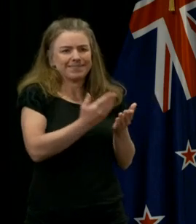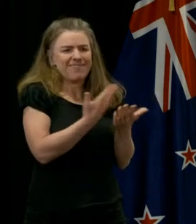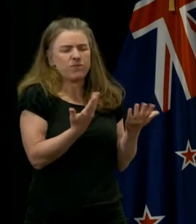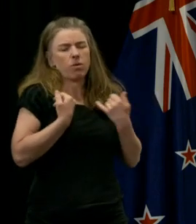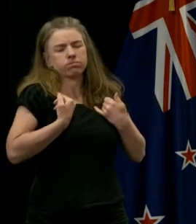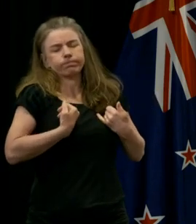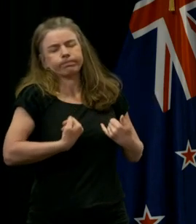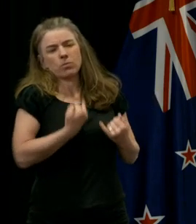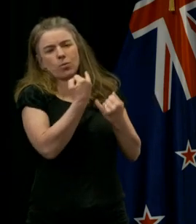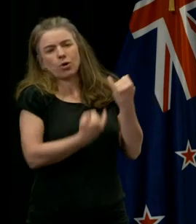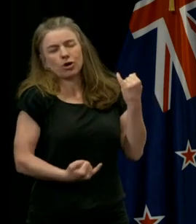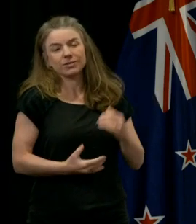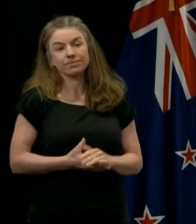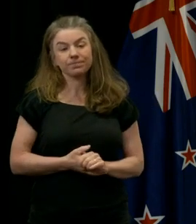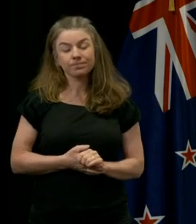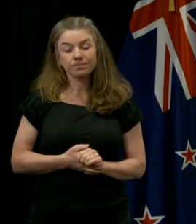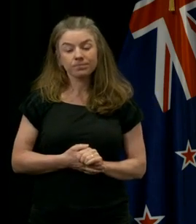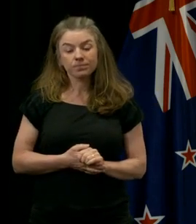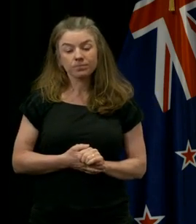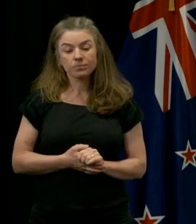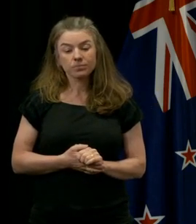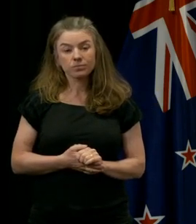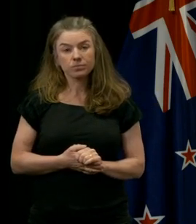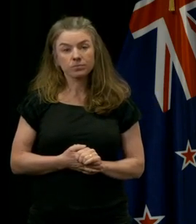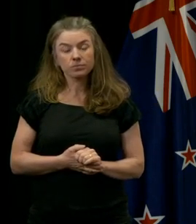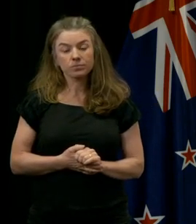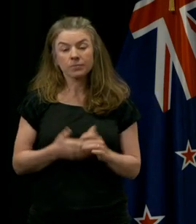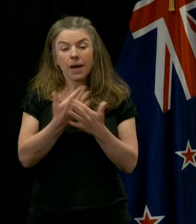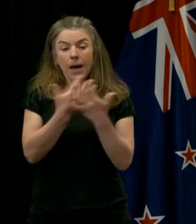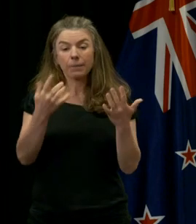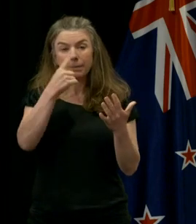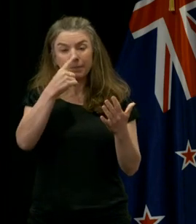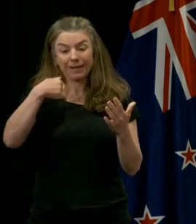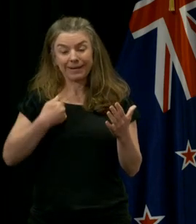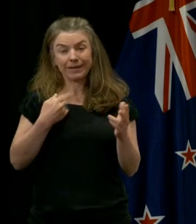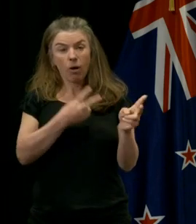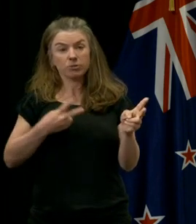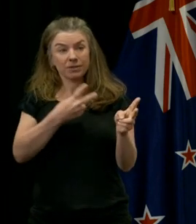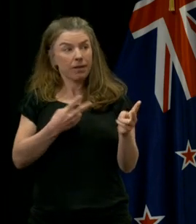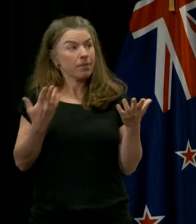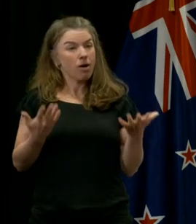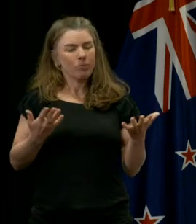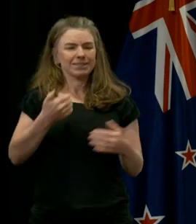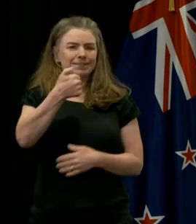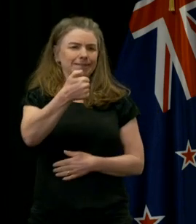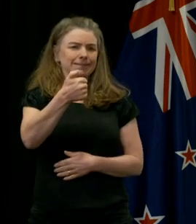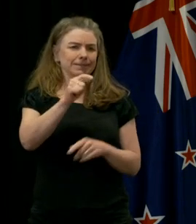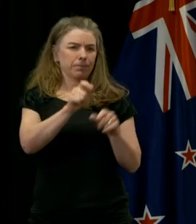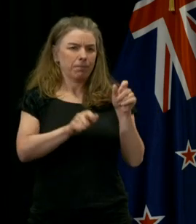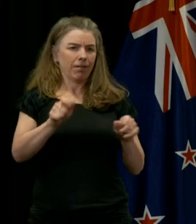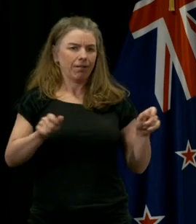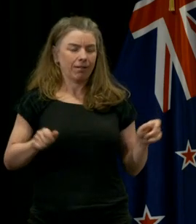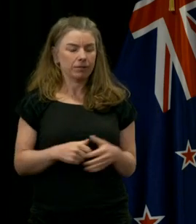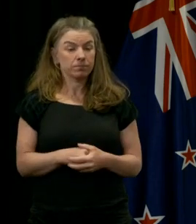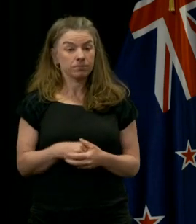those interested, the latest number of individuals who are currently requiring hospital care, I understand, is 6. But that none